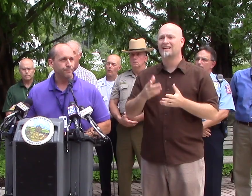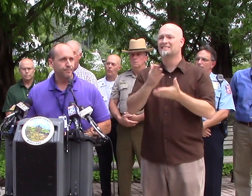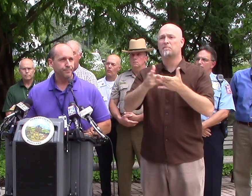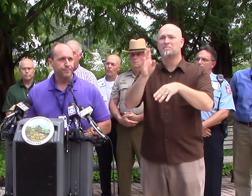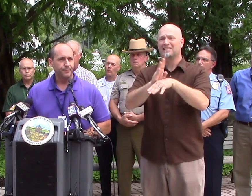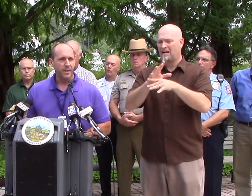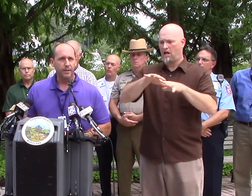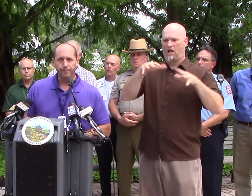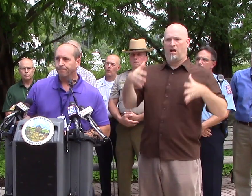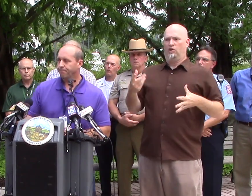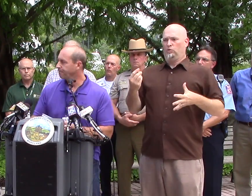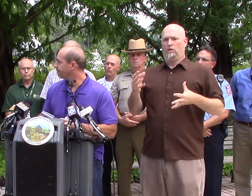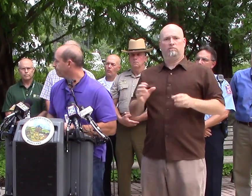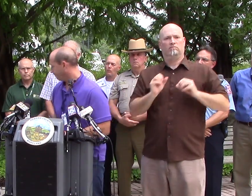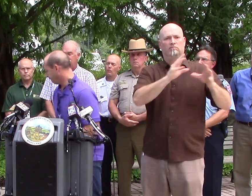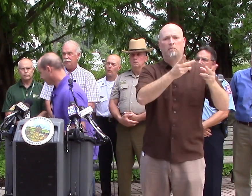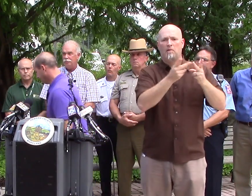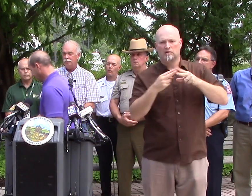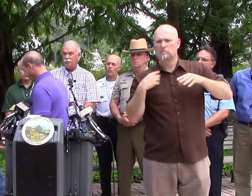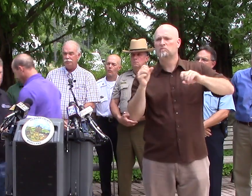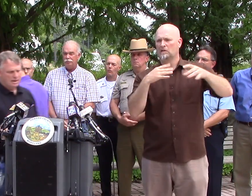operational. Thank you.